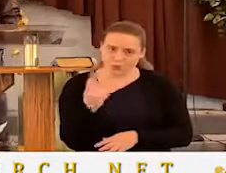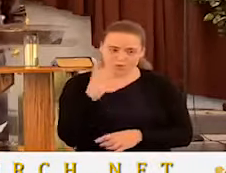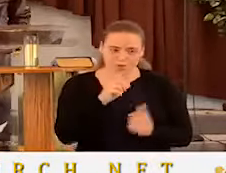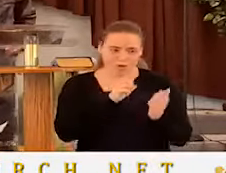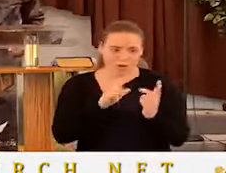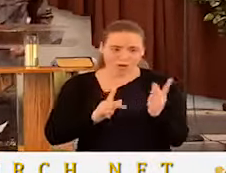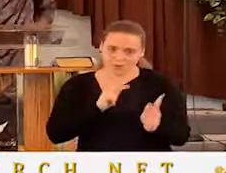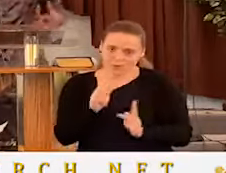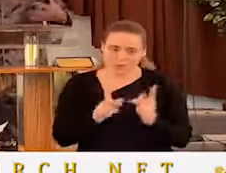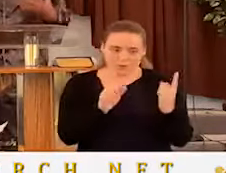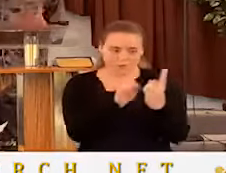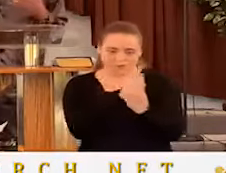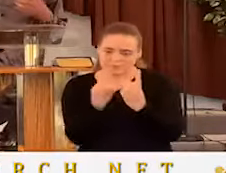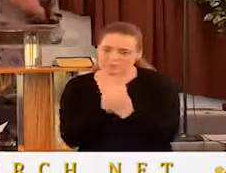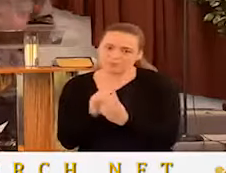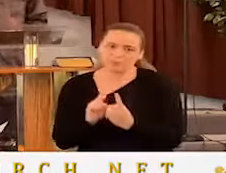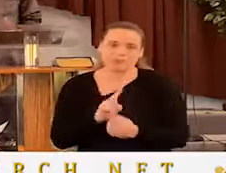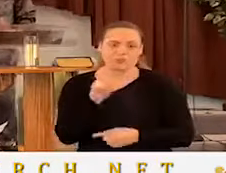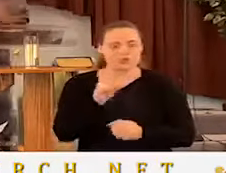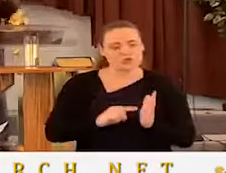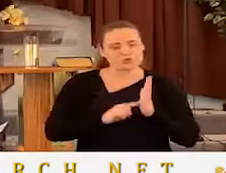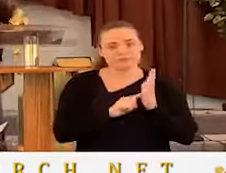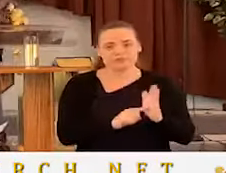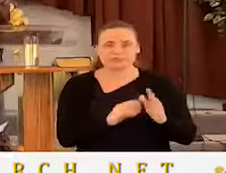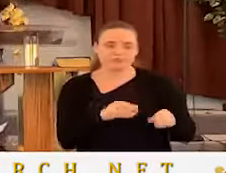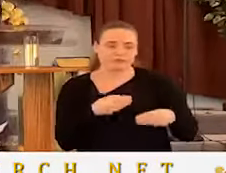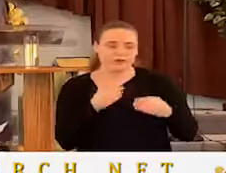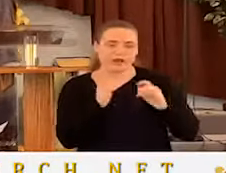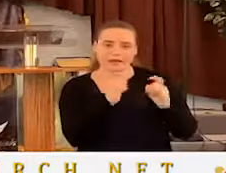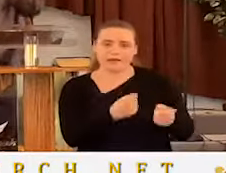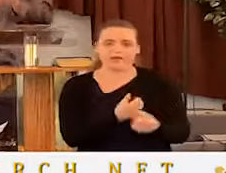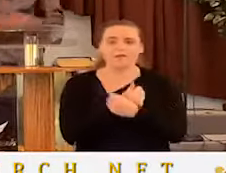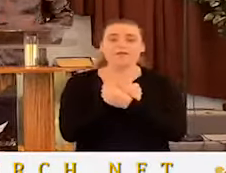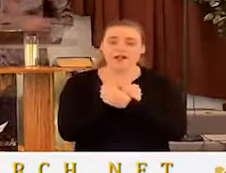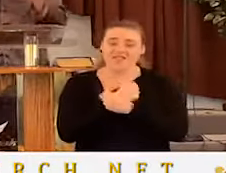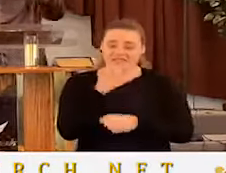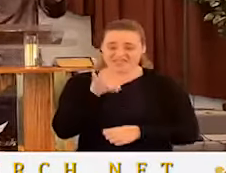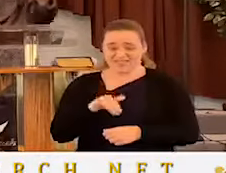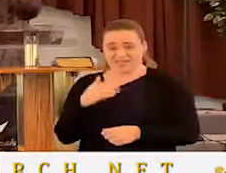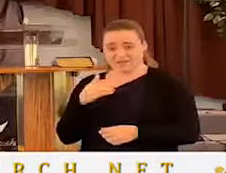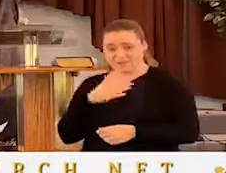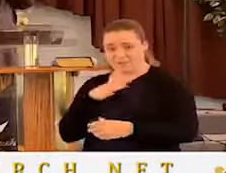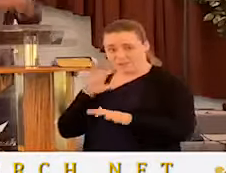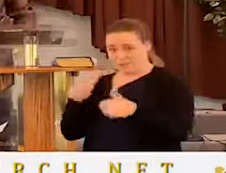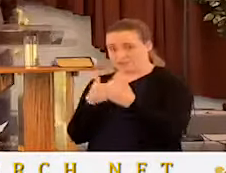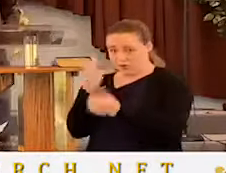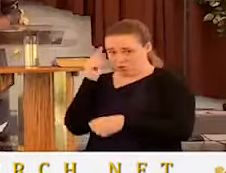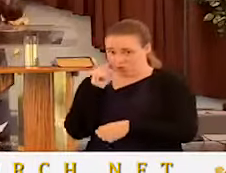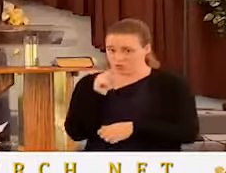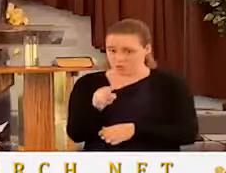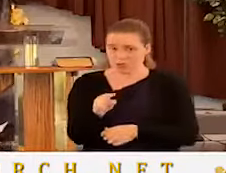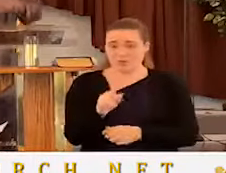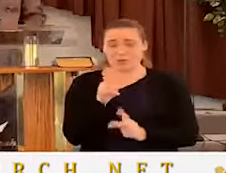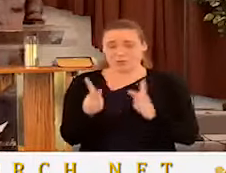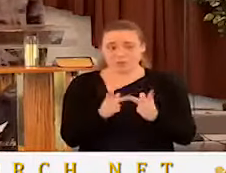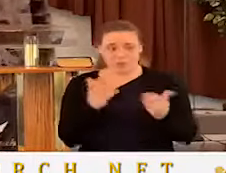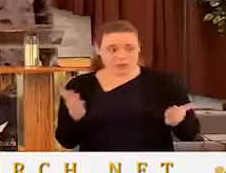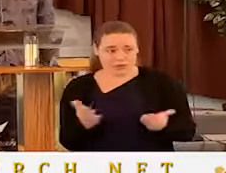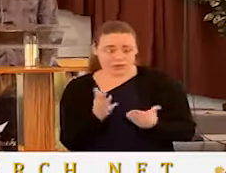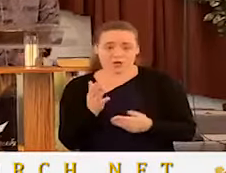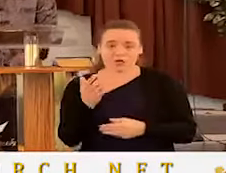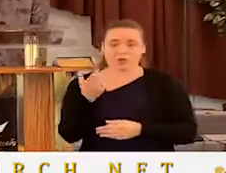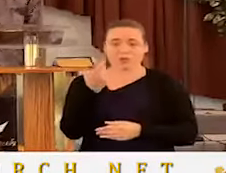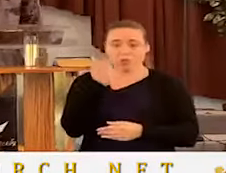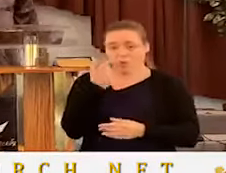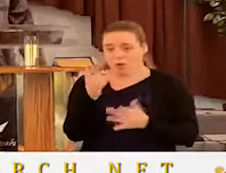in contact with. Here is the challenge that I've given to you, every person that's in here and watching. Here is